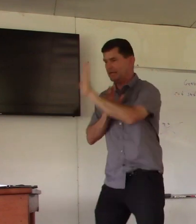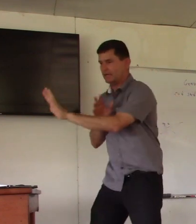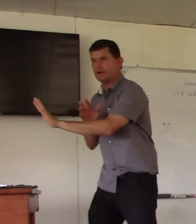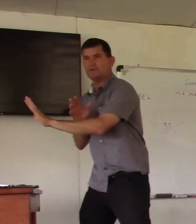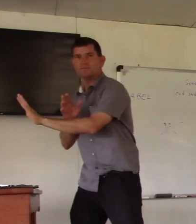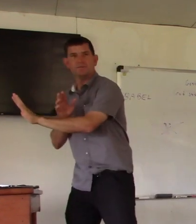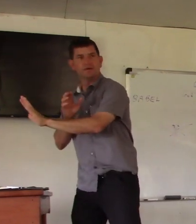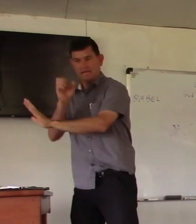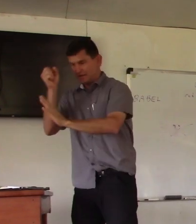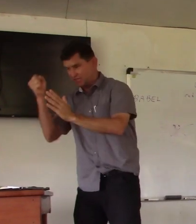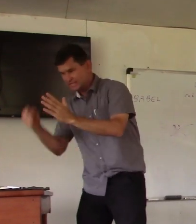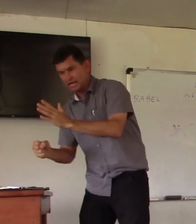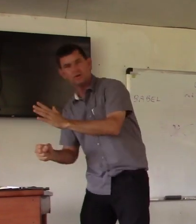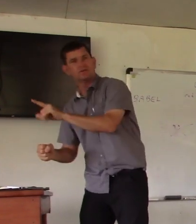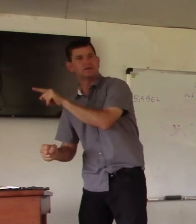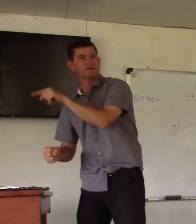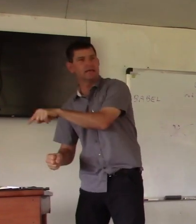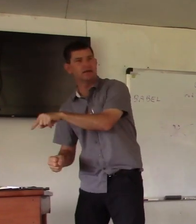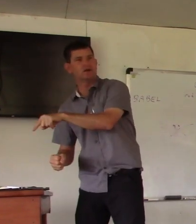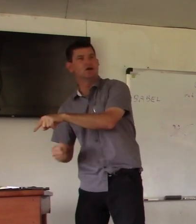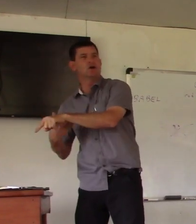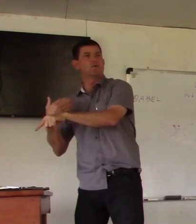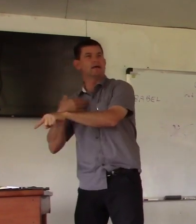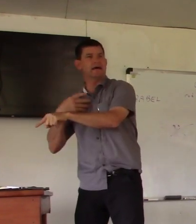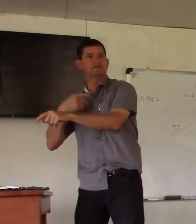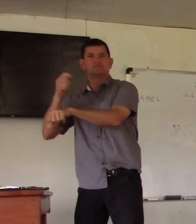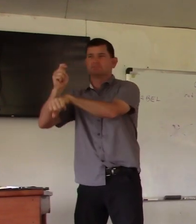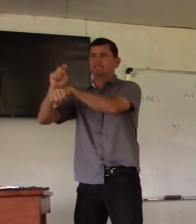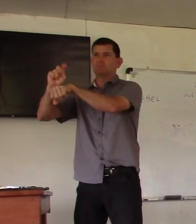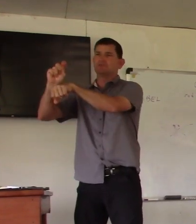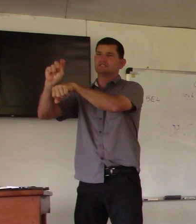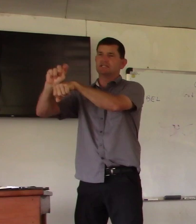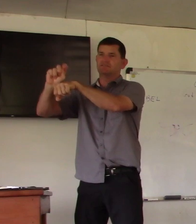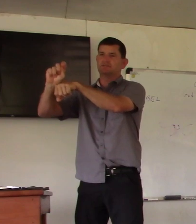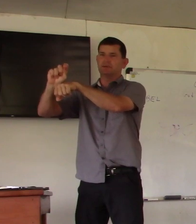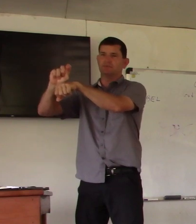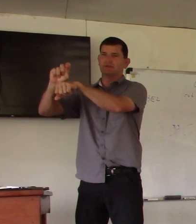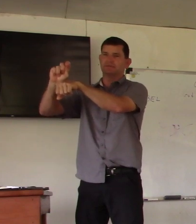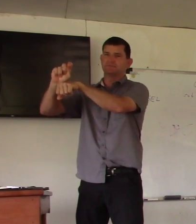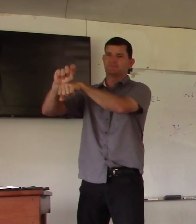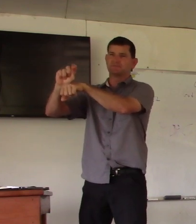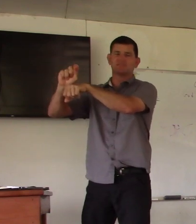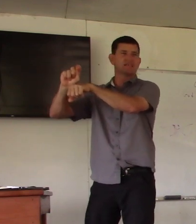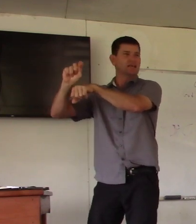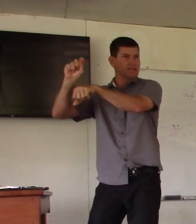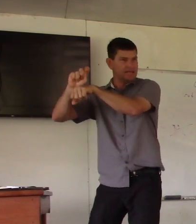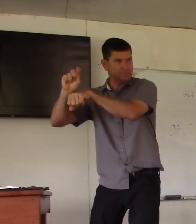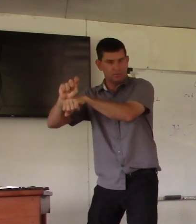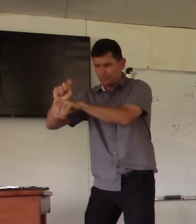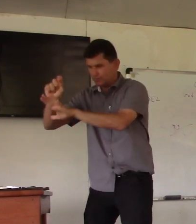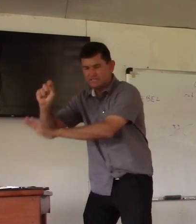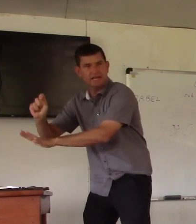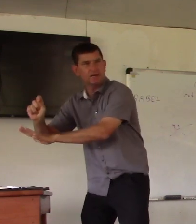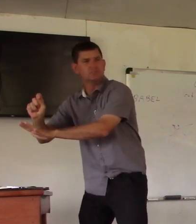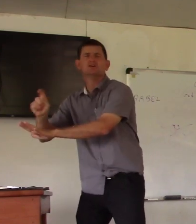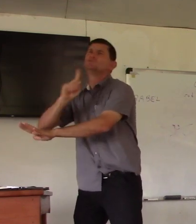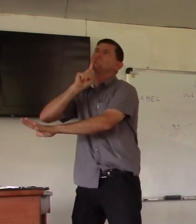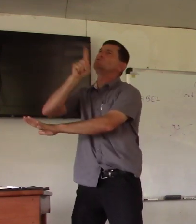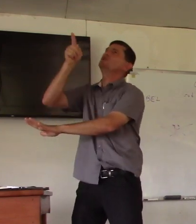here in the south, here we had temple. That's the side of the temple, right? Temple was here. Truly